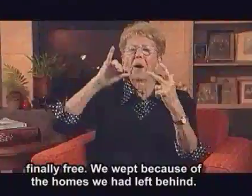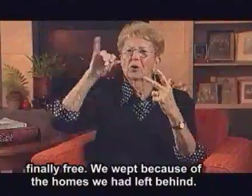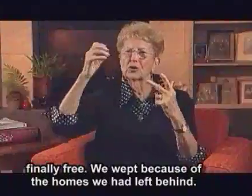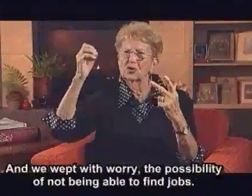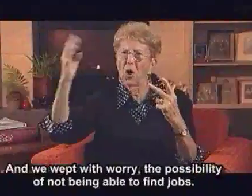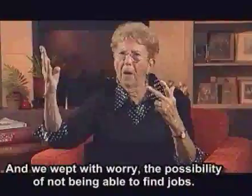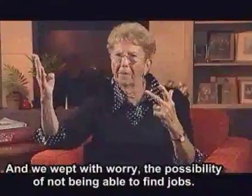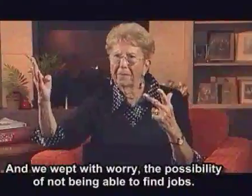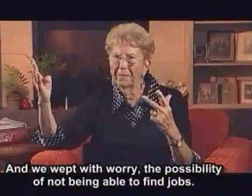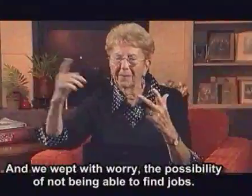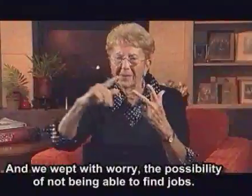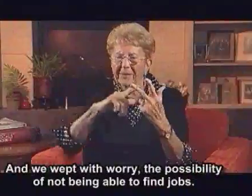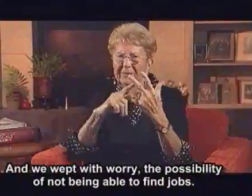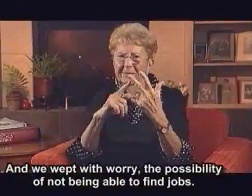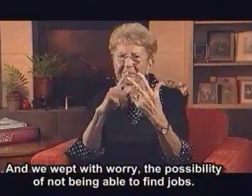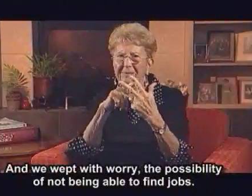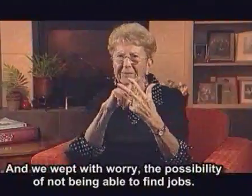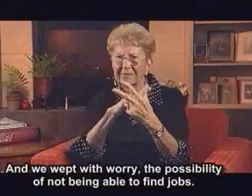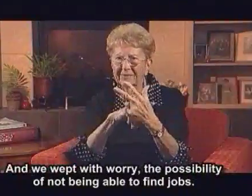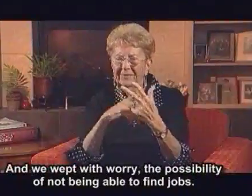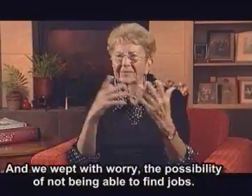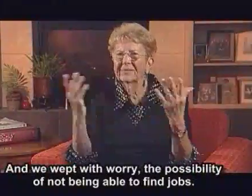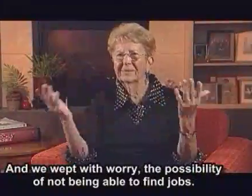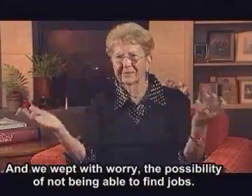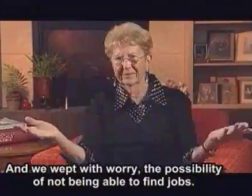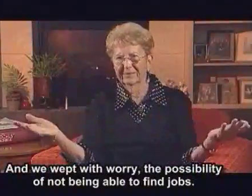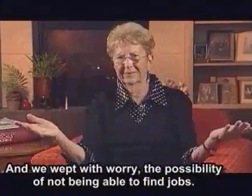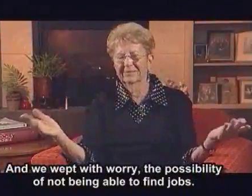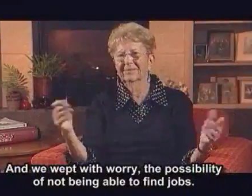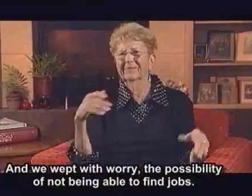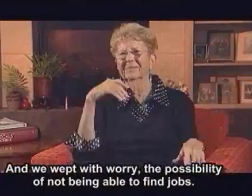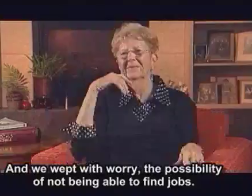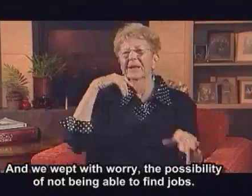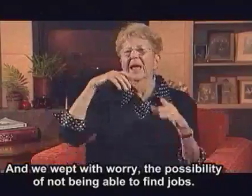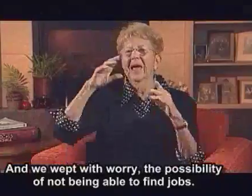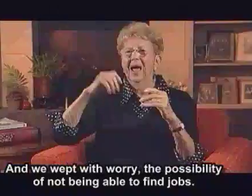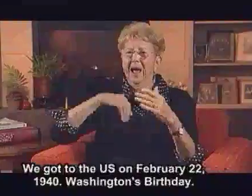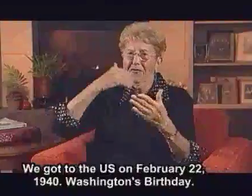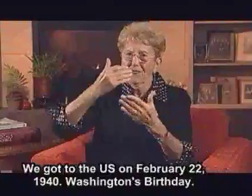behind. And we wept with worry at the possibility of not being able to find jobs.